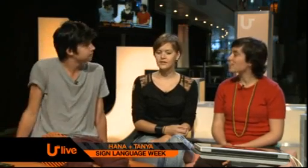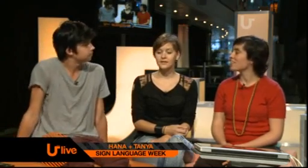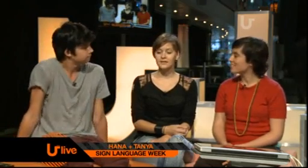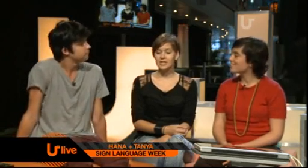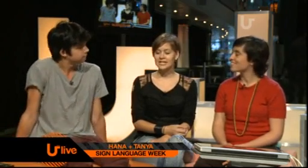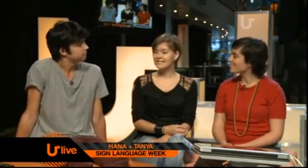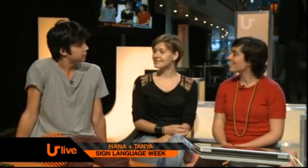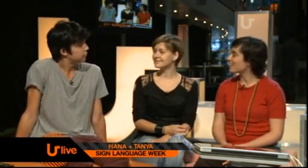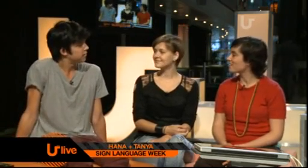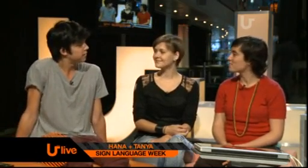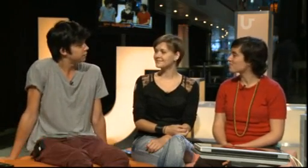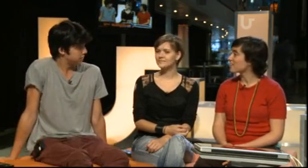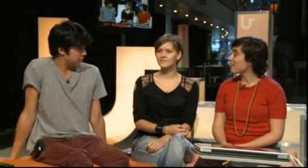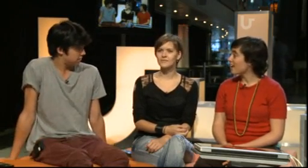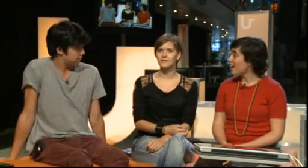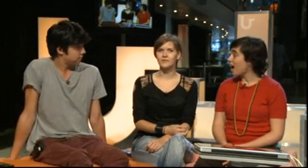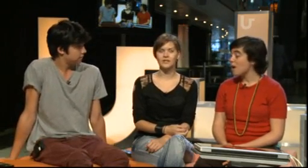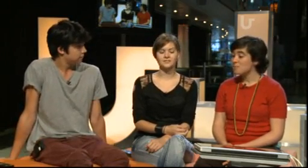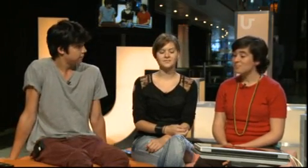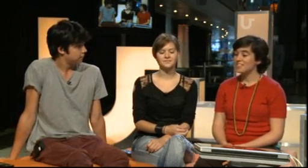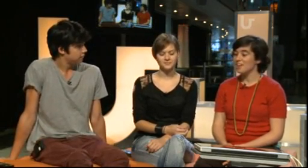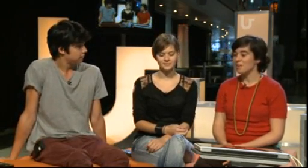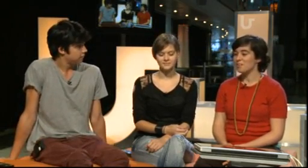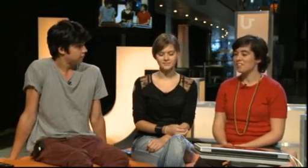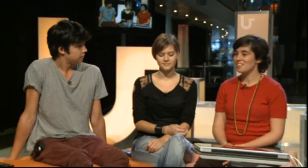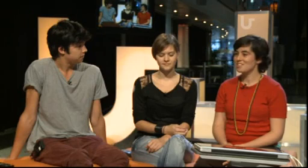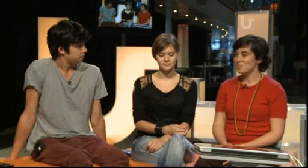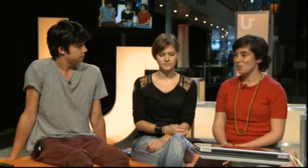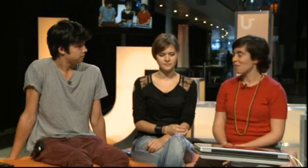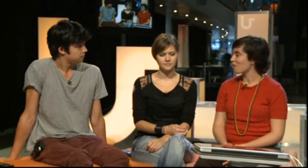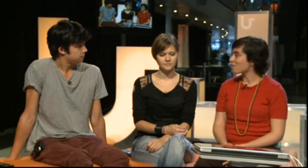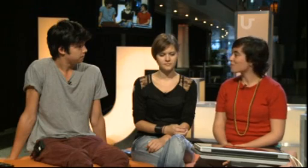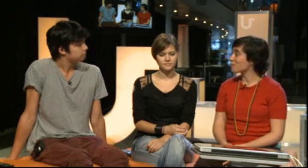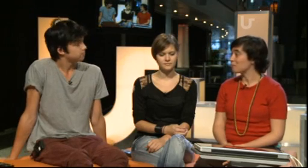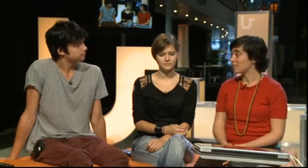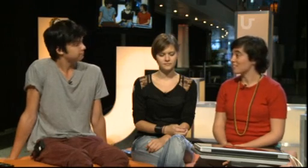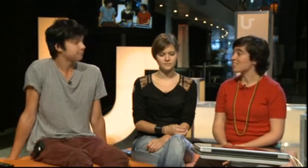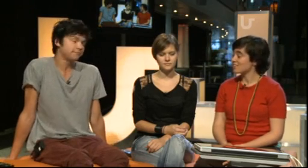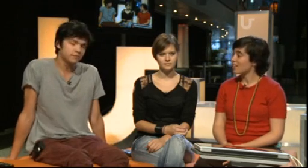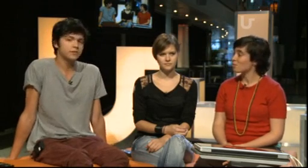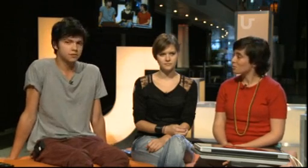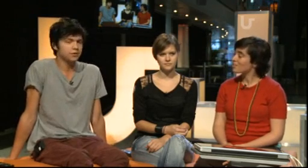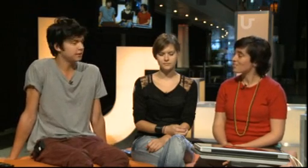Good. Good week? Busy week? Yeah, well, there's quite a lot on this week, being New Zealand Sign Language Week. Totally.